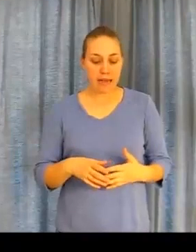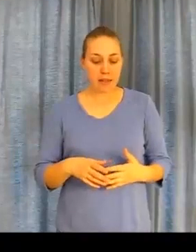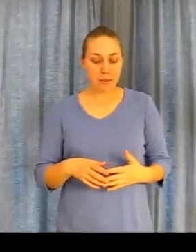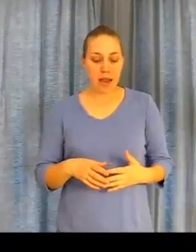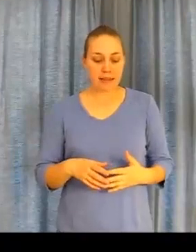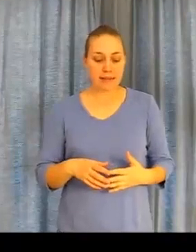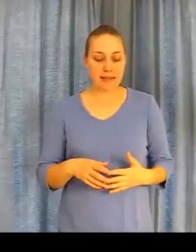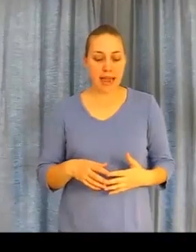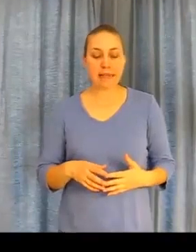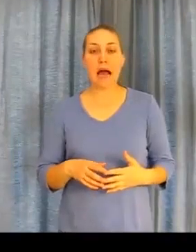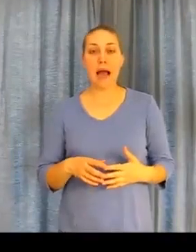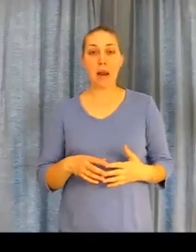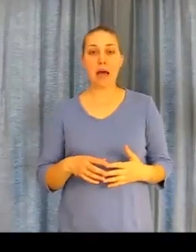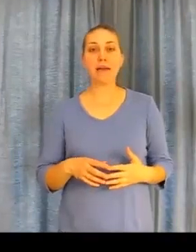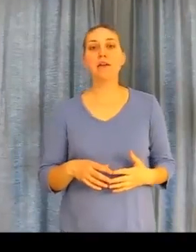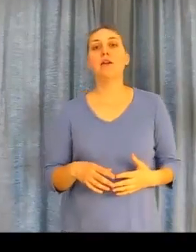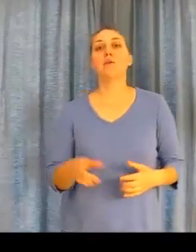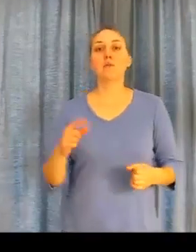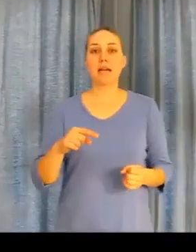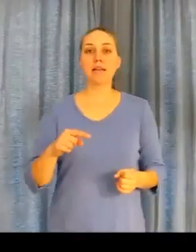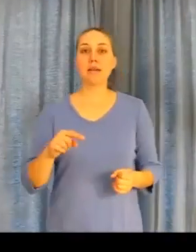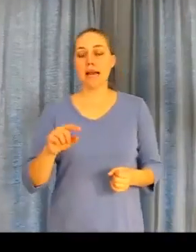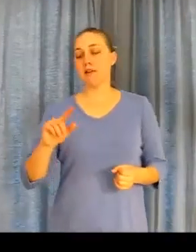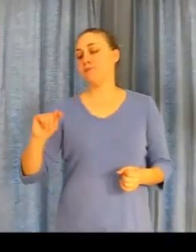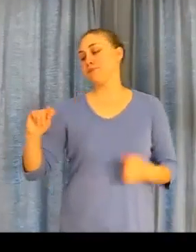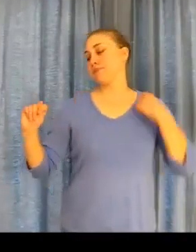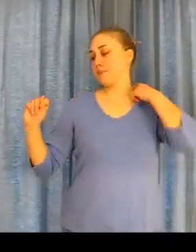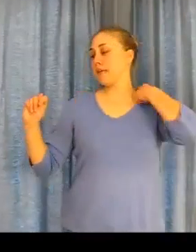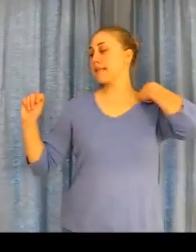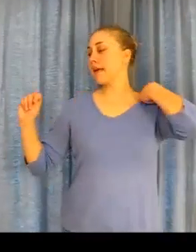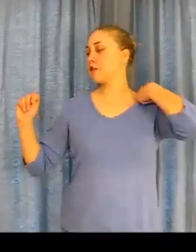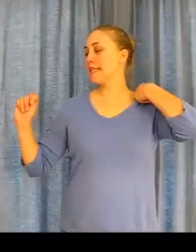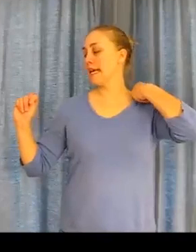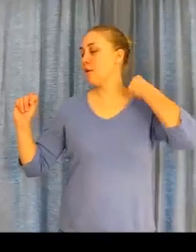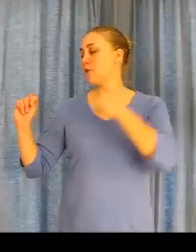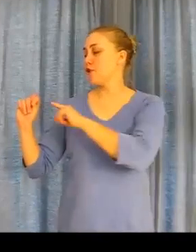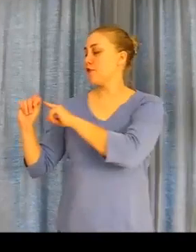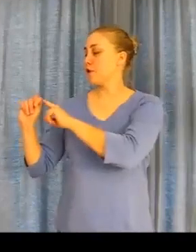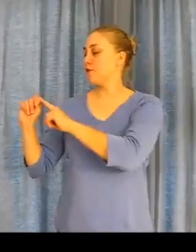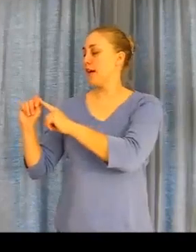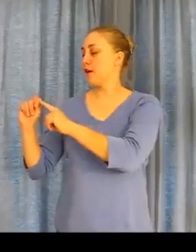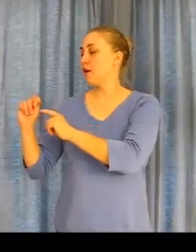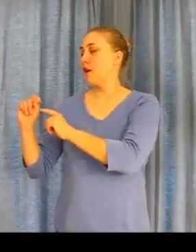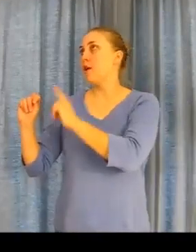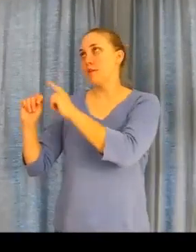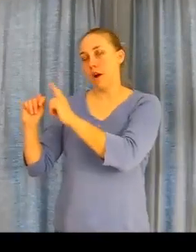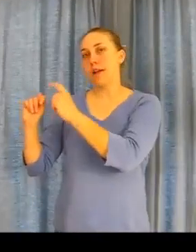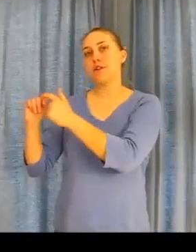couple lines say timeline, which we signed at the beginning. It's a letter T, which is your first finger. Sorry, it's your